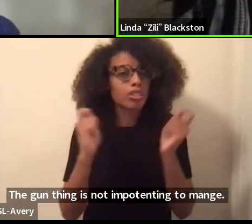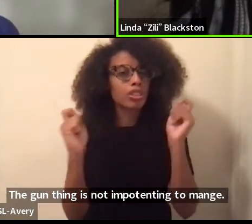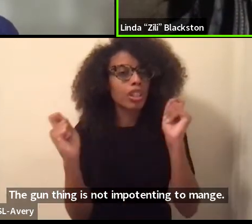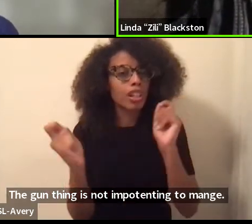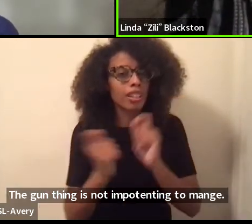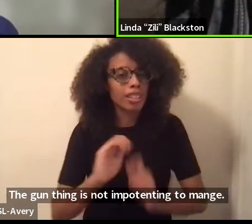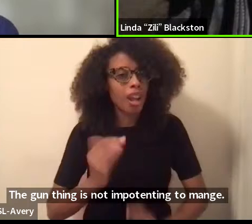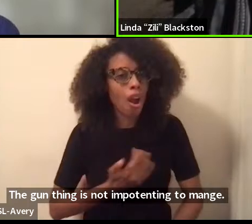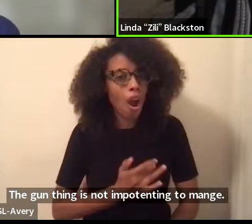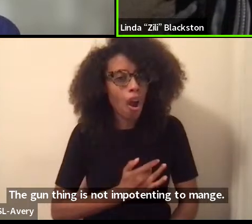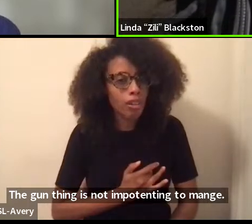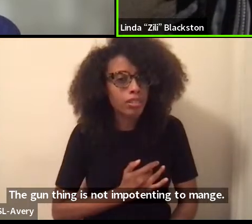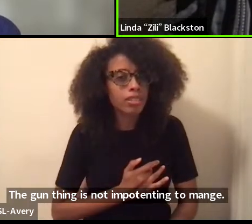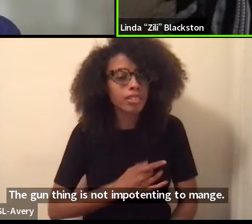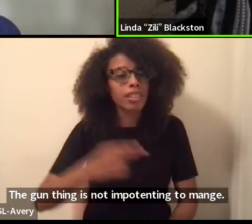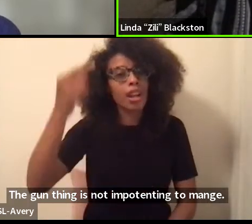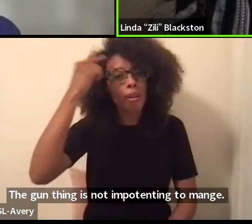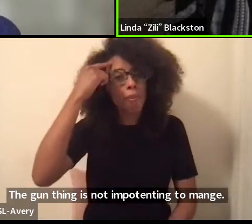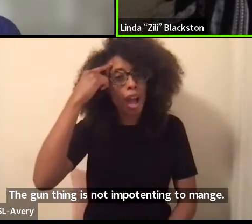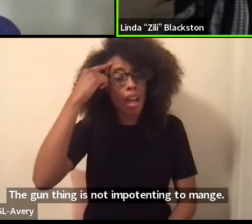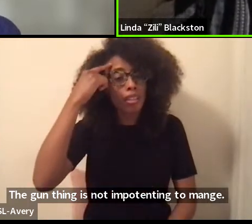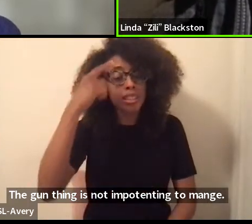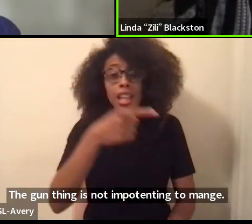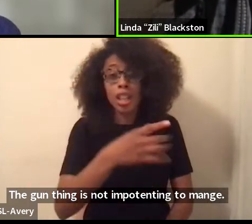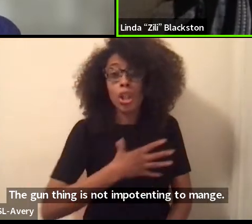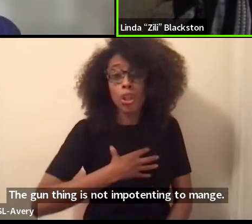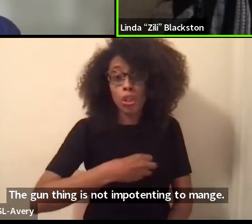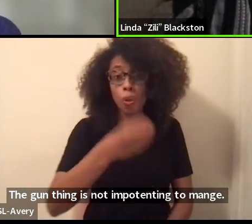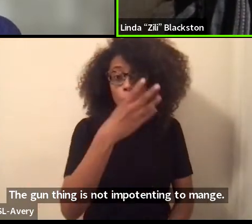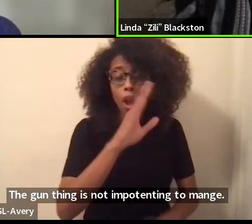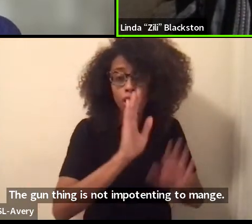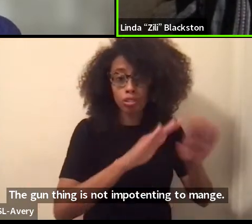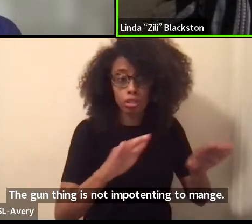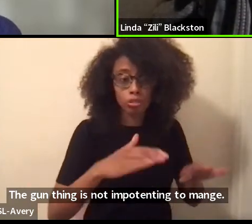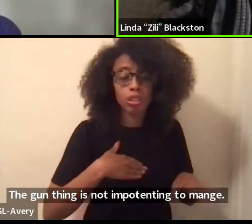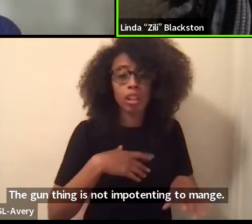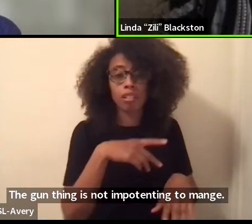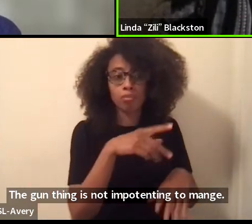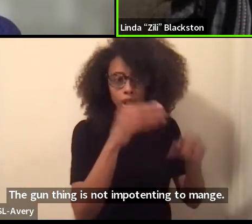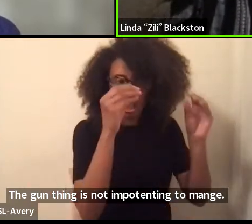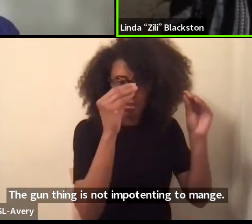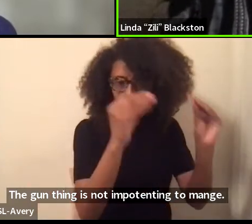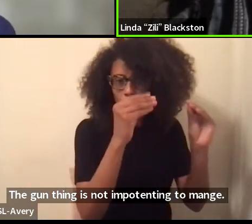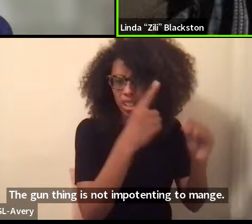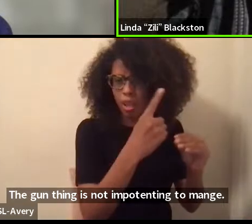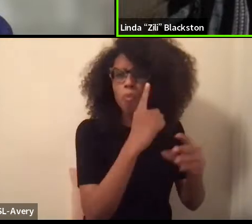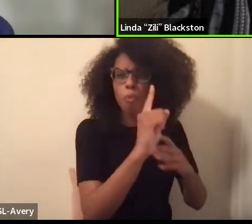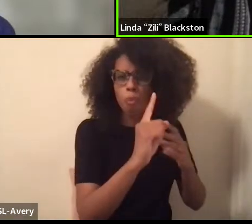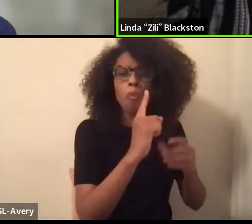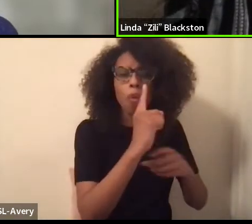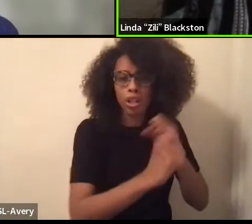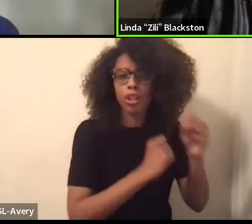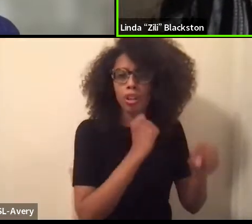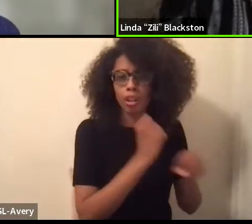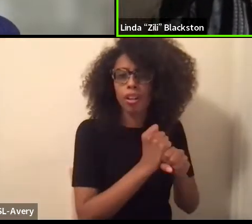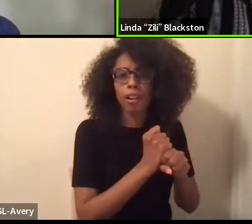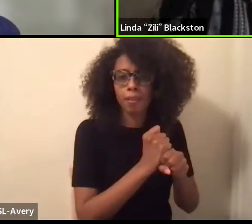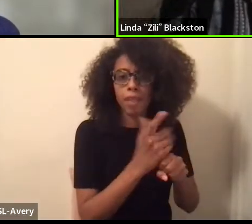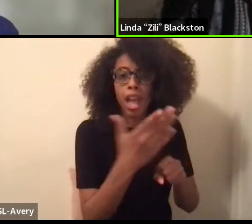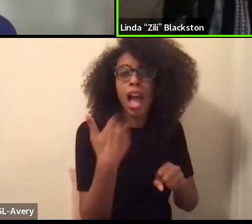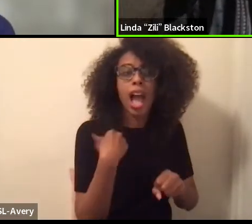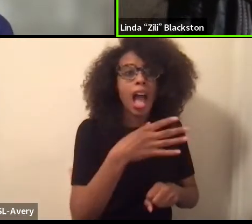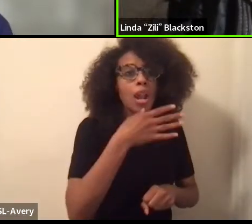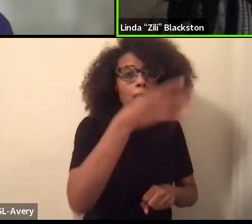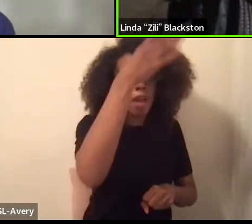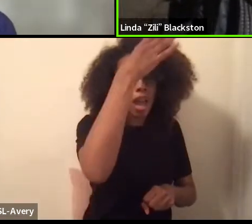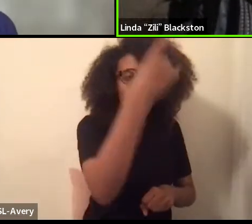And the white children that I taught, when I told you about that year teaching them, the year that I taught with them, I had parents coming up